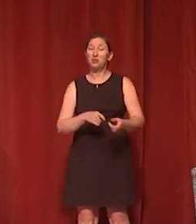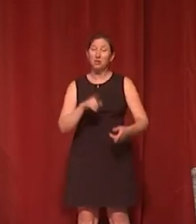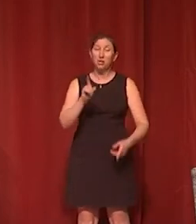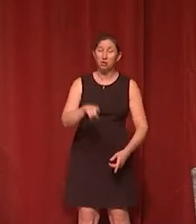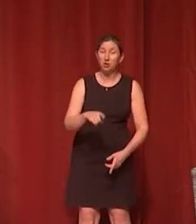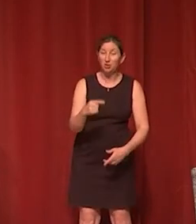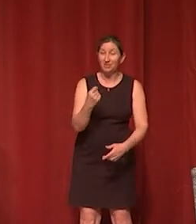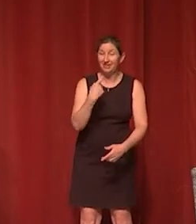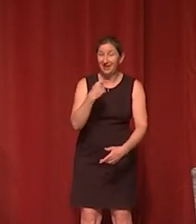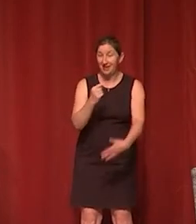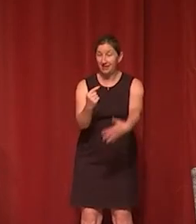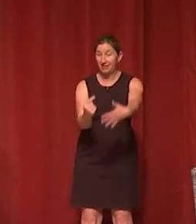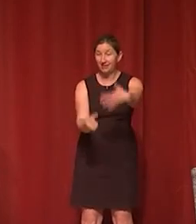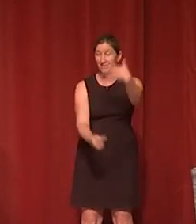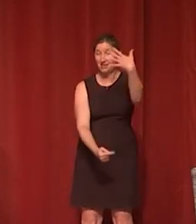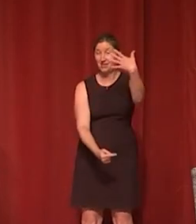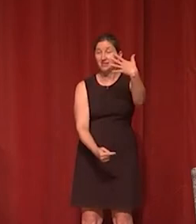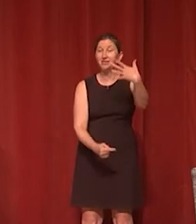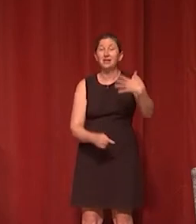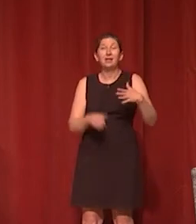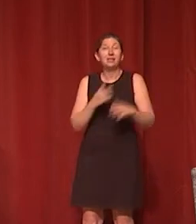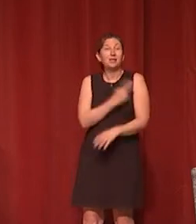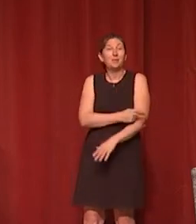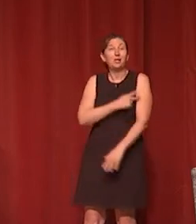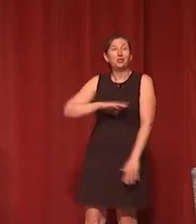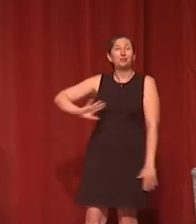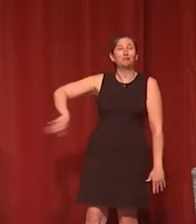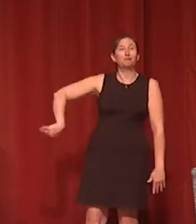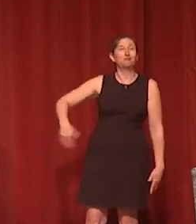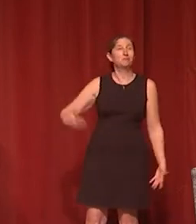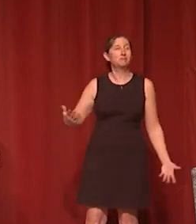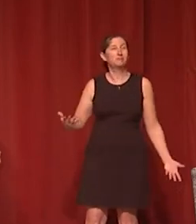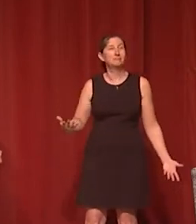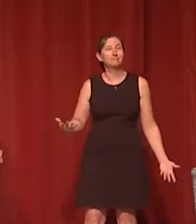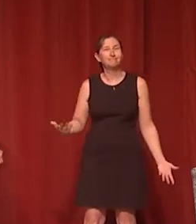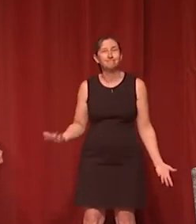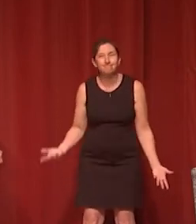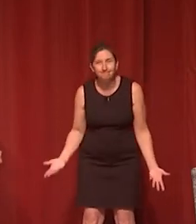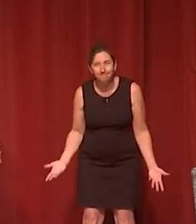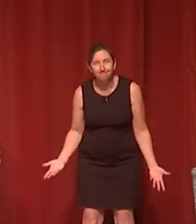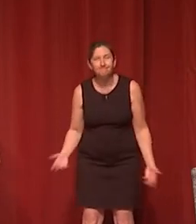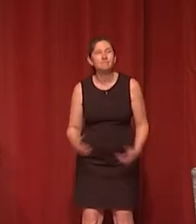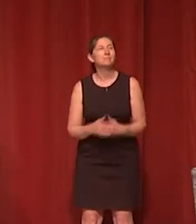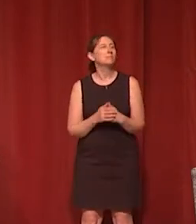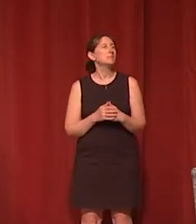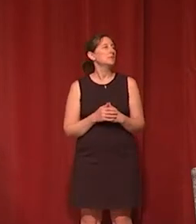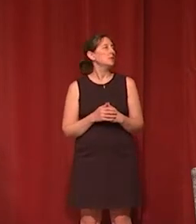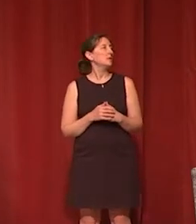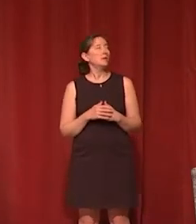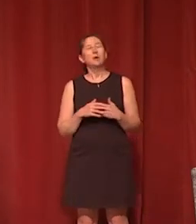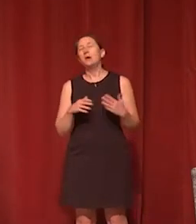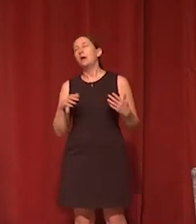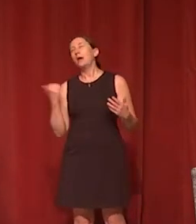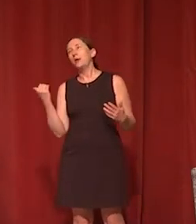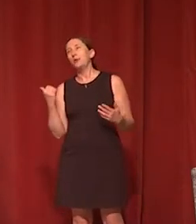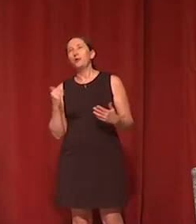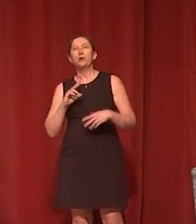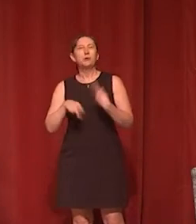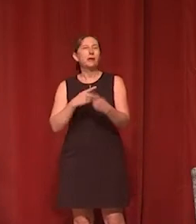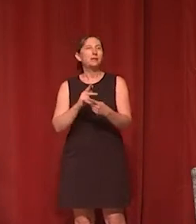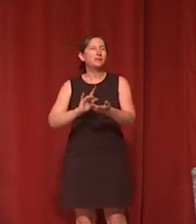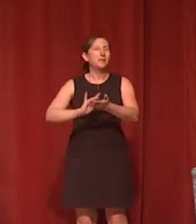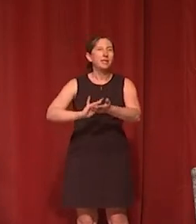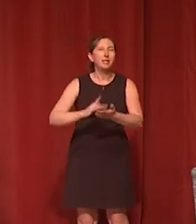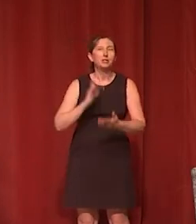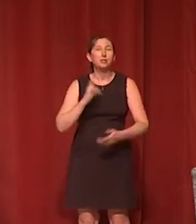comorbidities and the things that are having, and diabetes being one. Number of new therapies, number of self-injectables, monoclonals on the market for diabetes